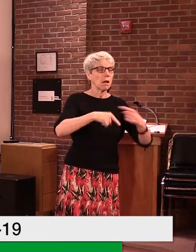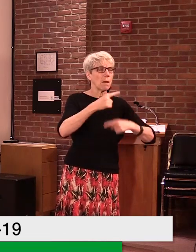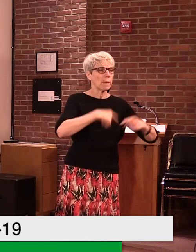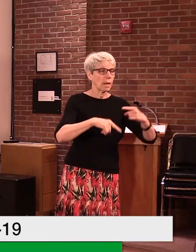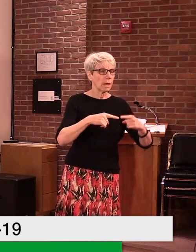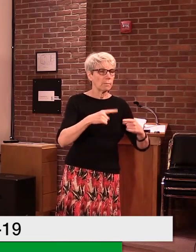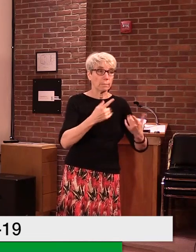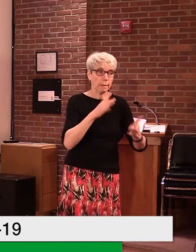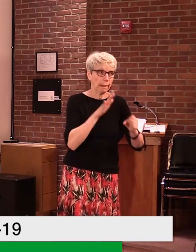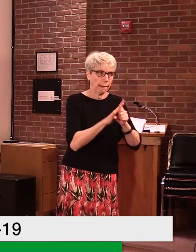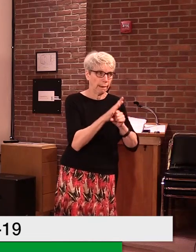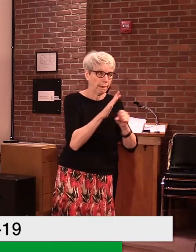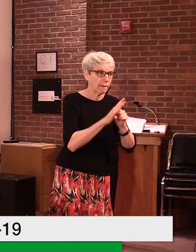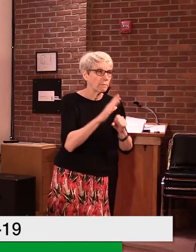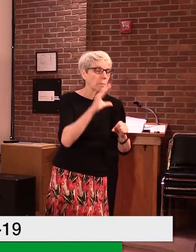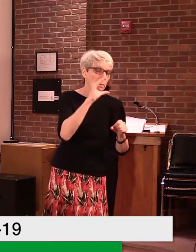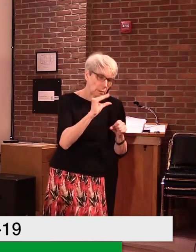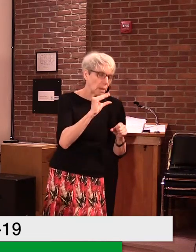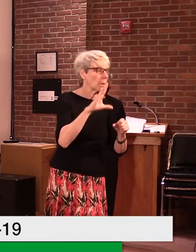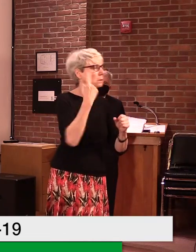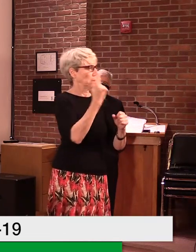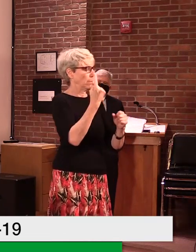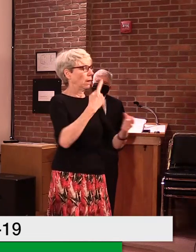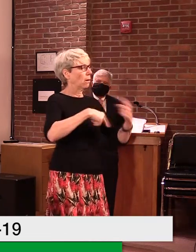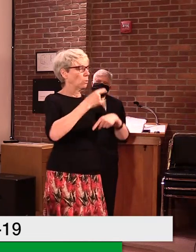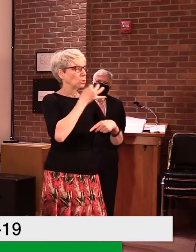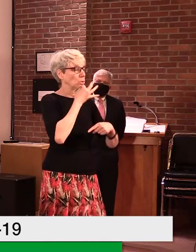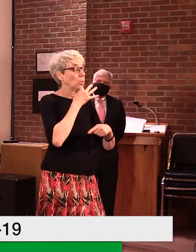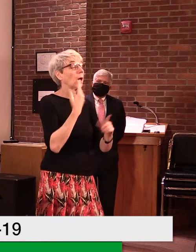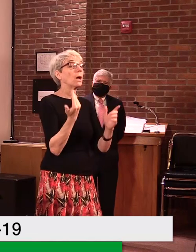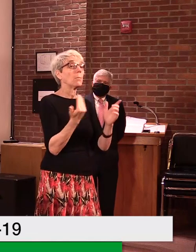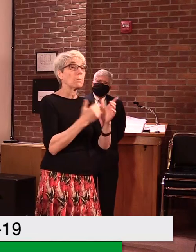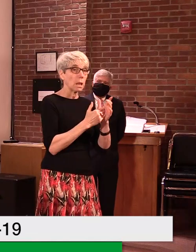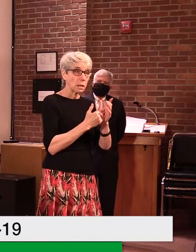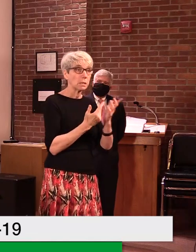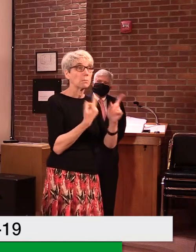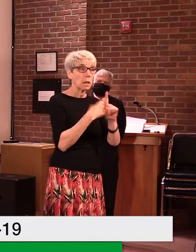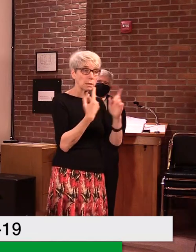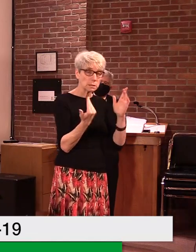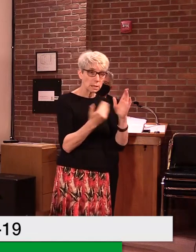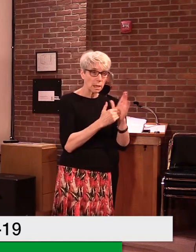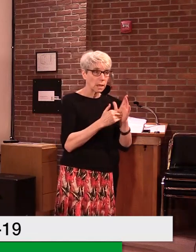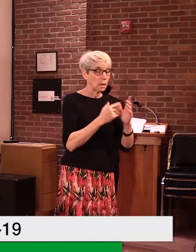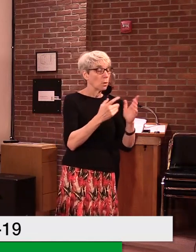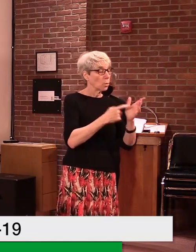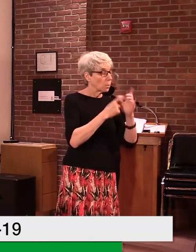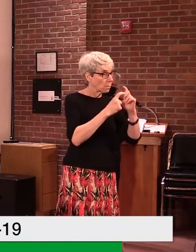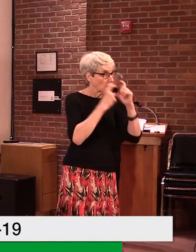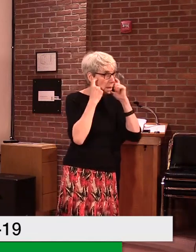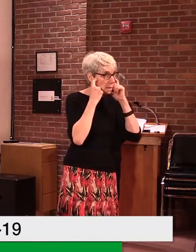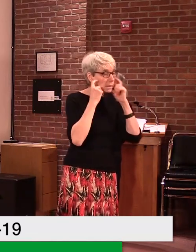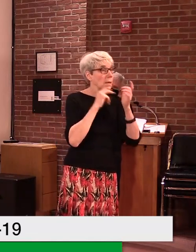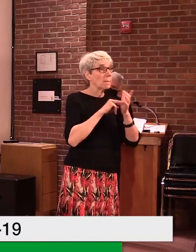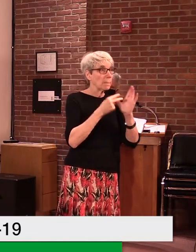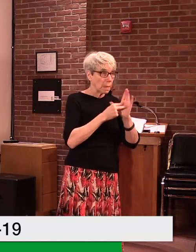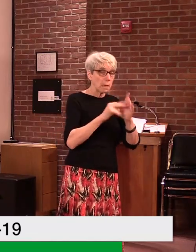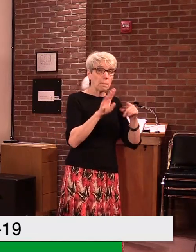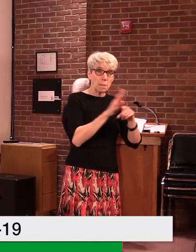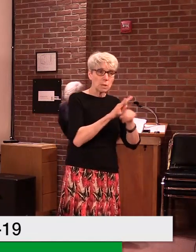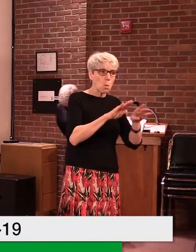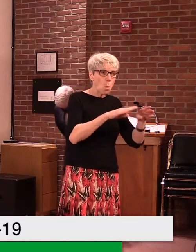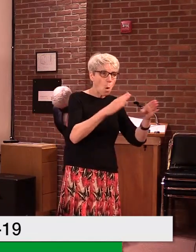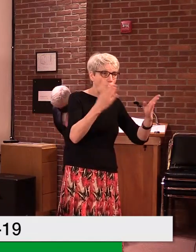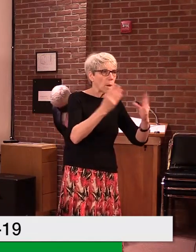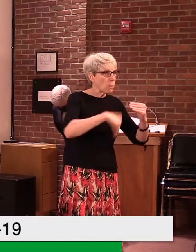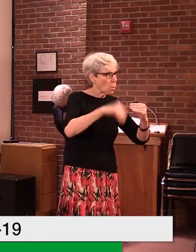And again, the implementing this mask mandate, I believe, allows us as well to continue to open up the economy here